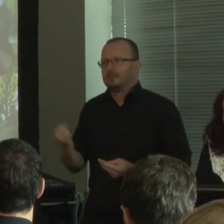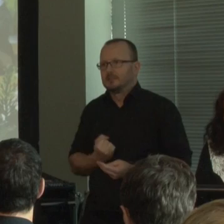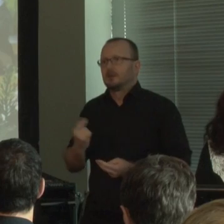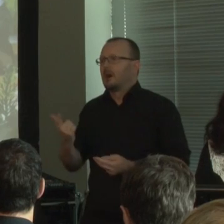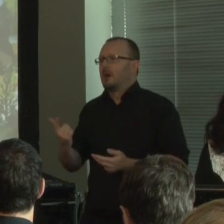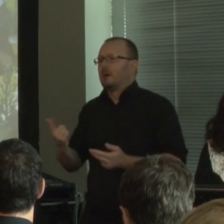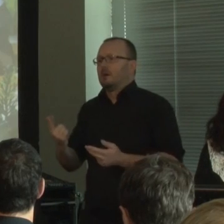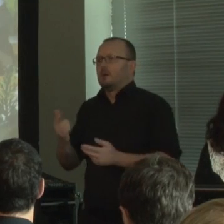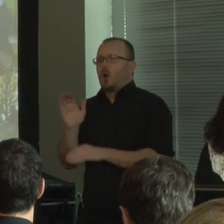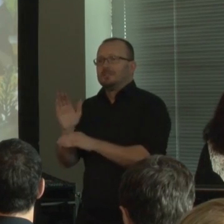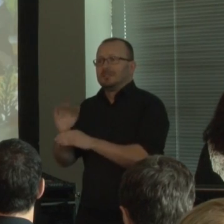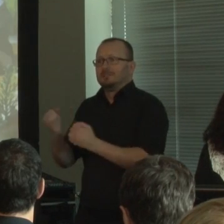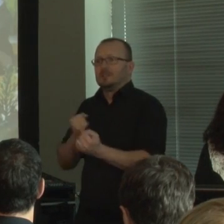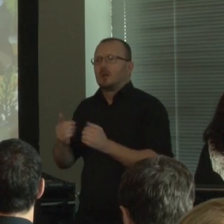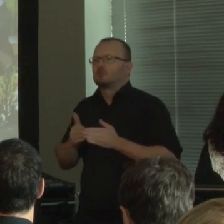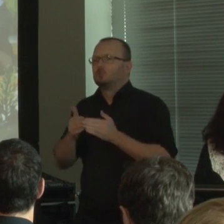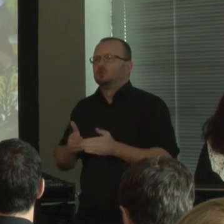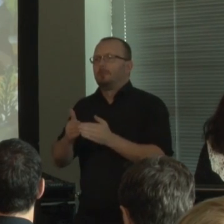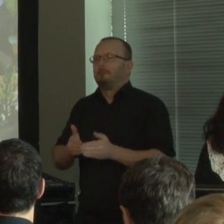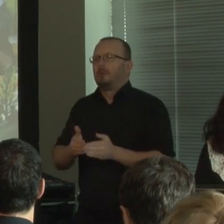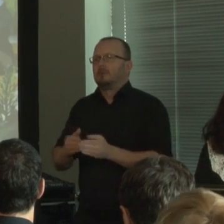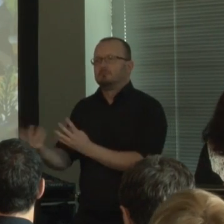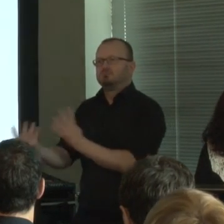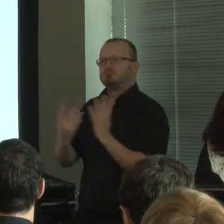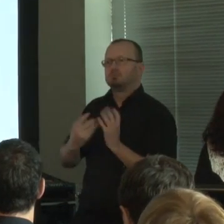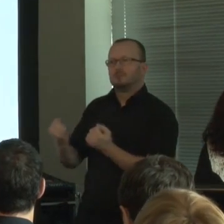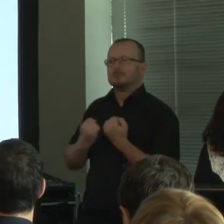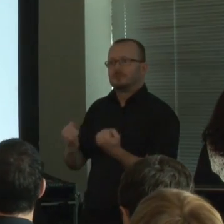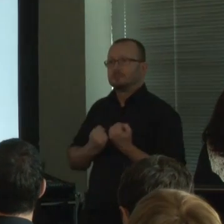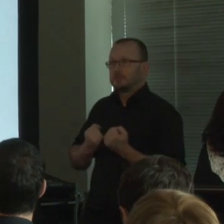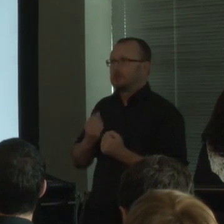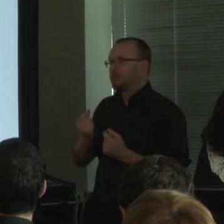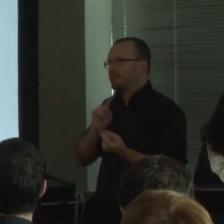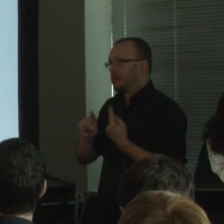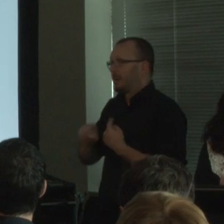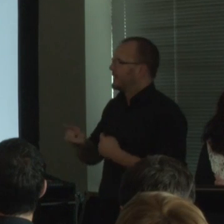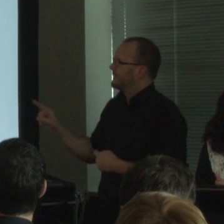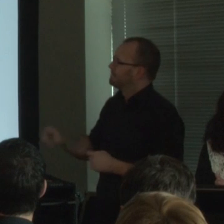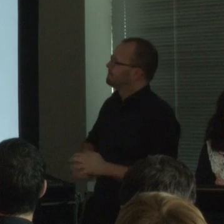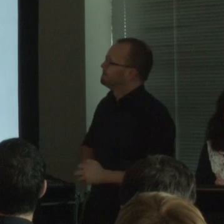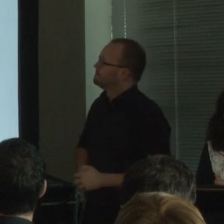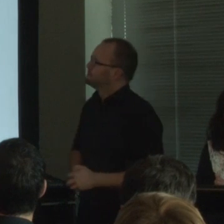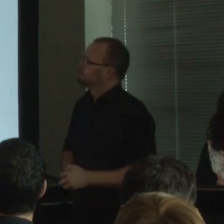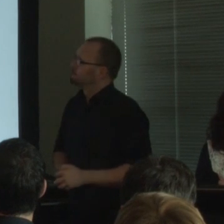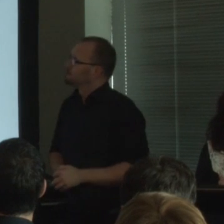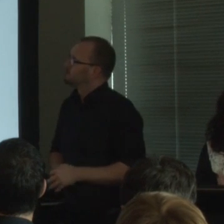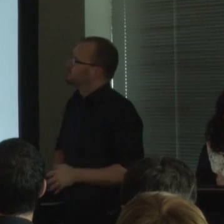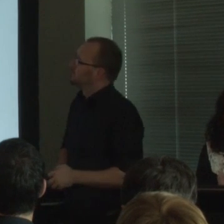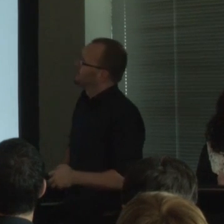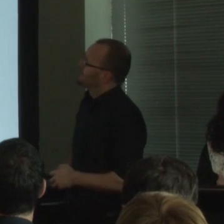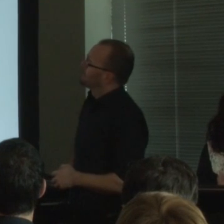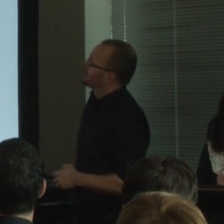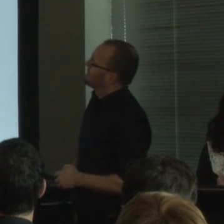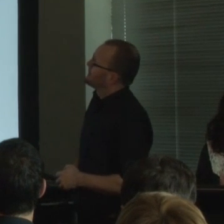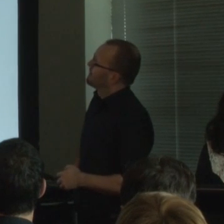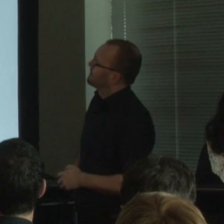we're in the midst of cruise ship season just now. But I'll show you some of the feedback, including some from our visitors. We love TripAdvisor.